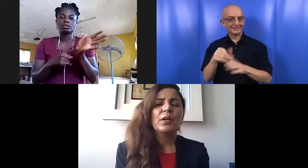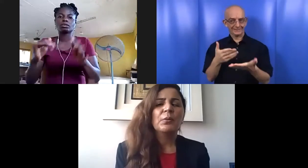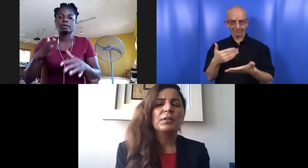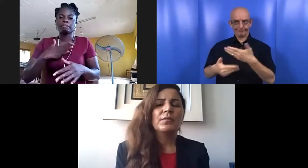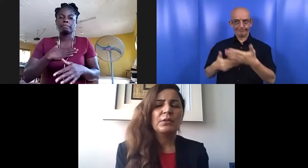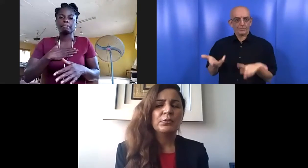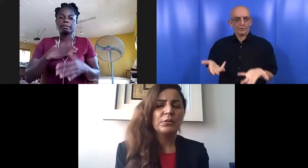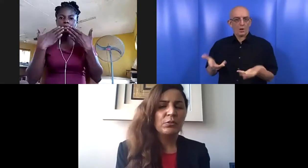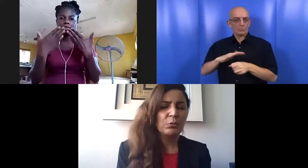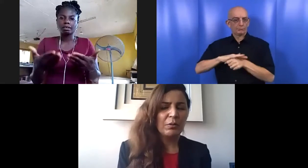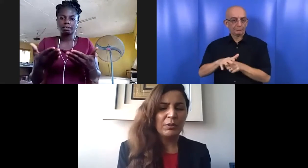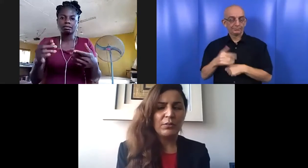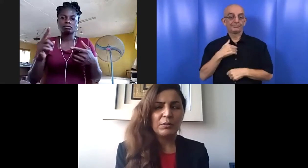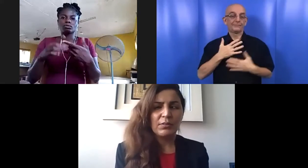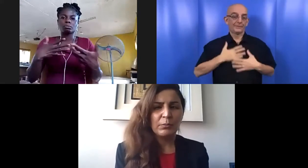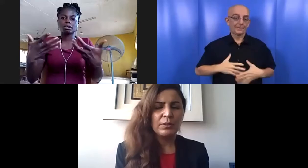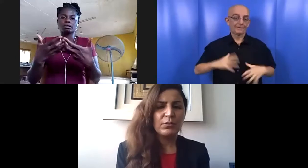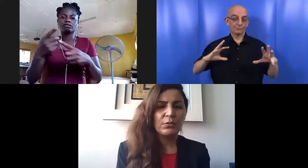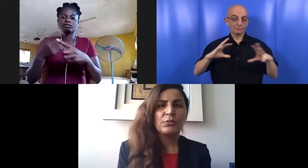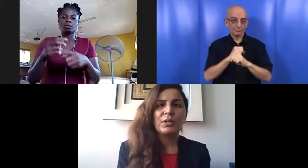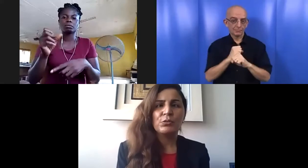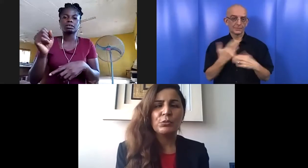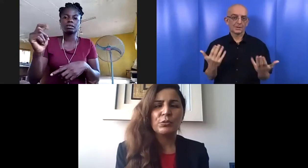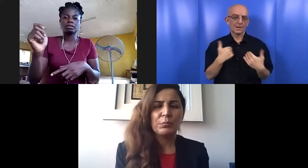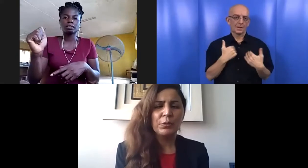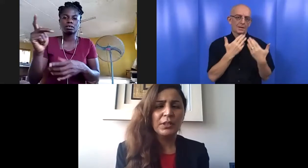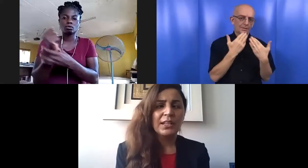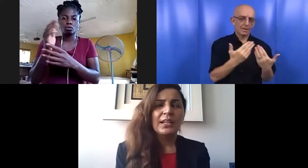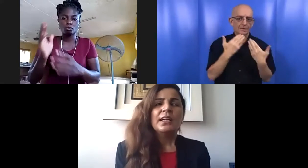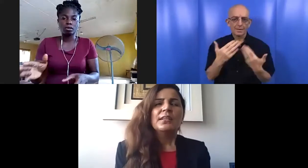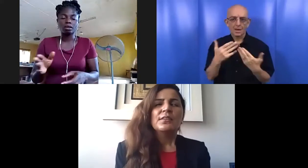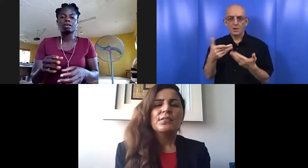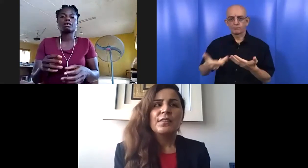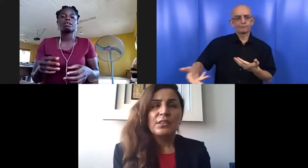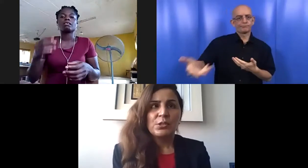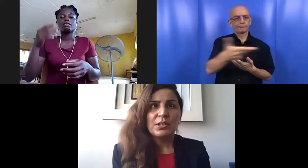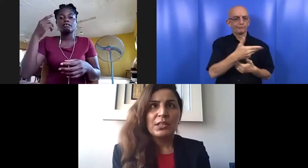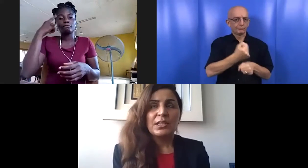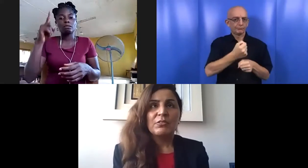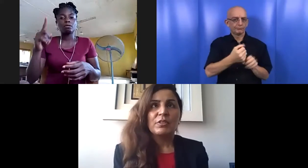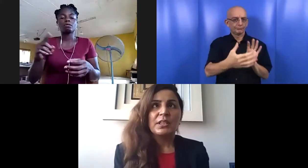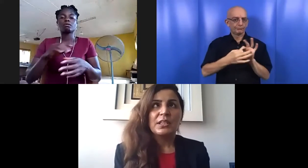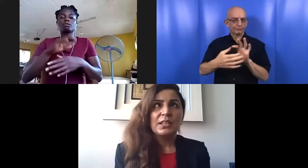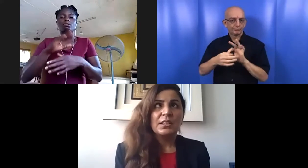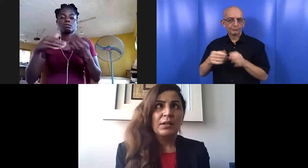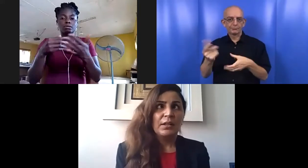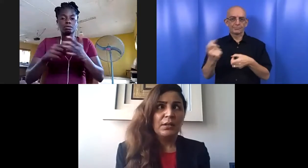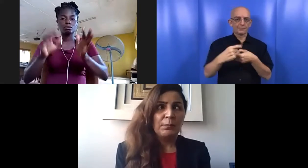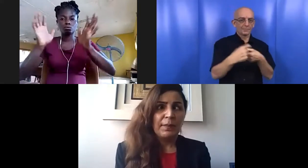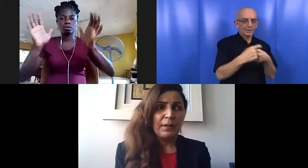colleagues from the stakeholders group of persons with disabilities for this wonderful report. This is actually a